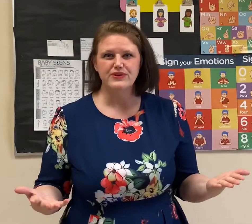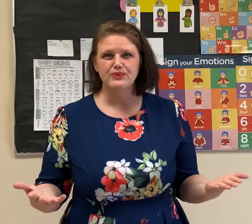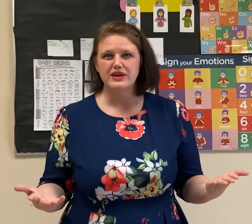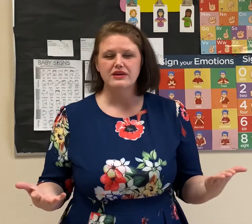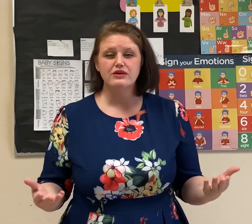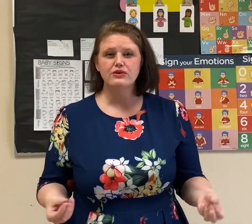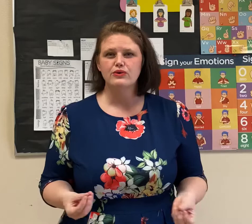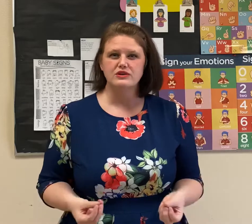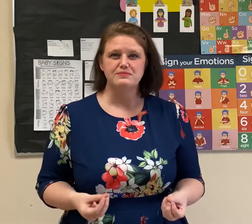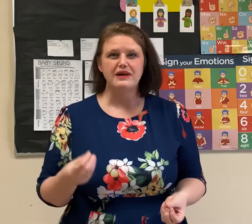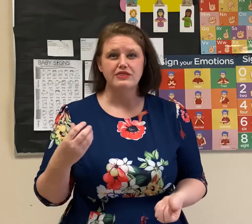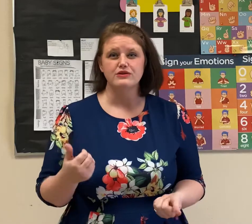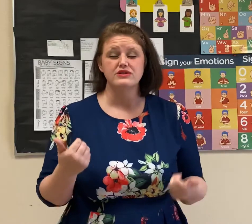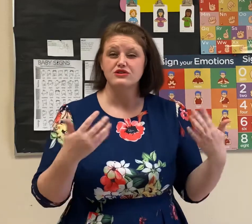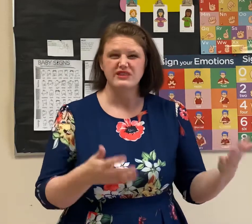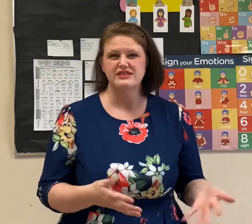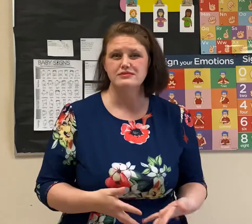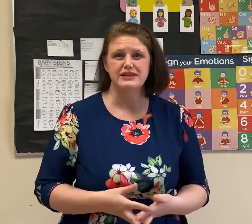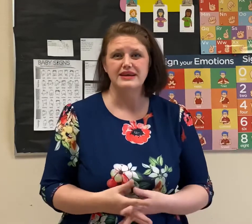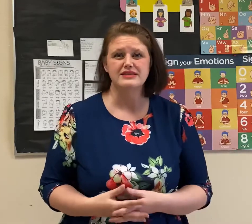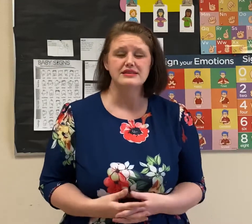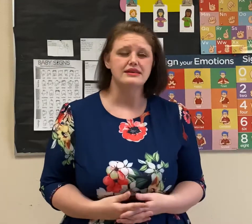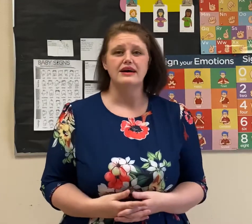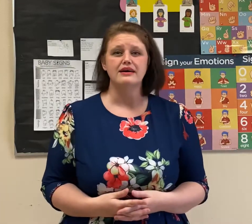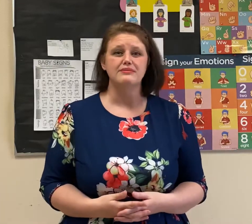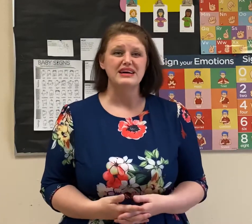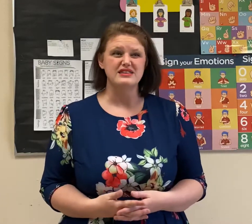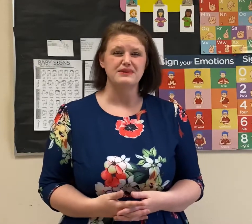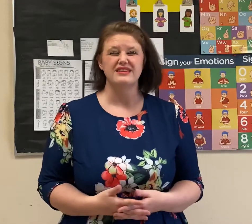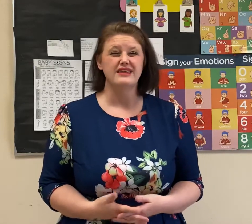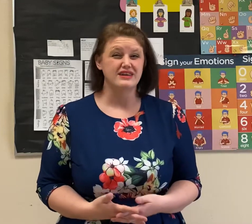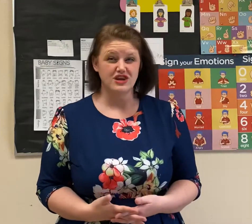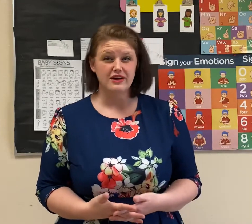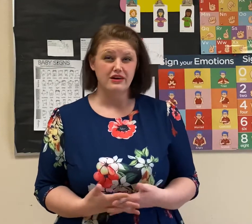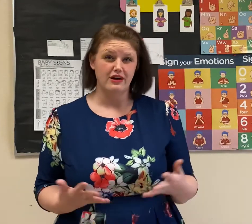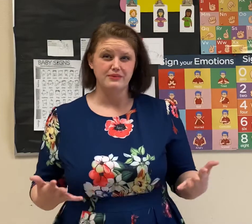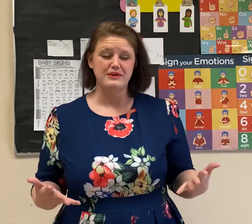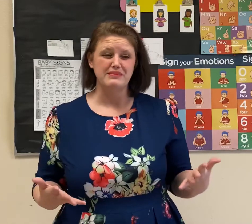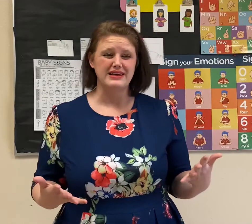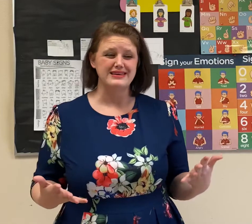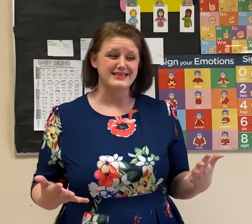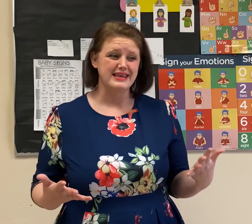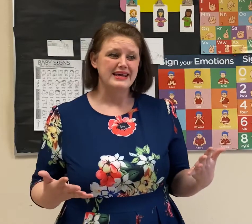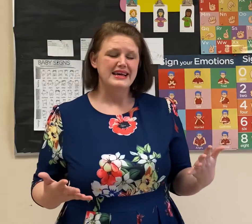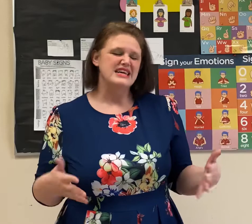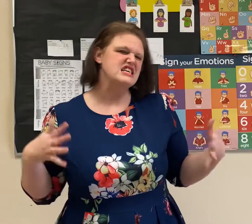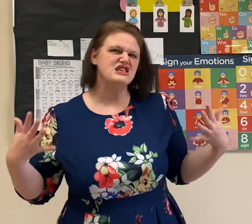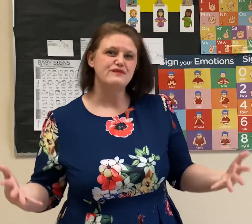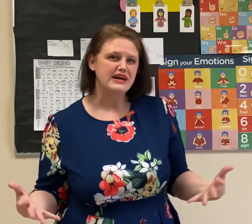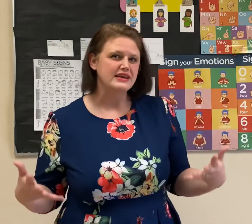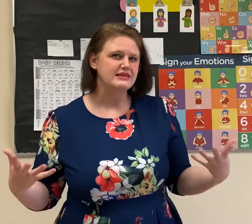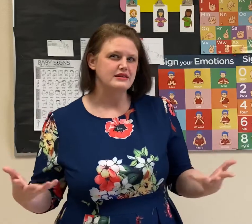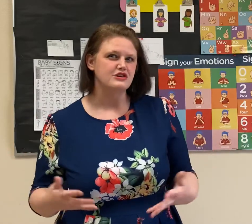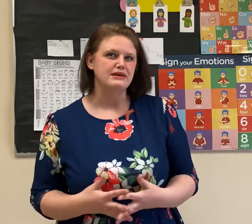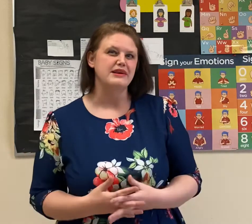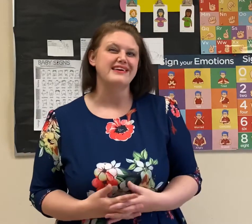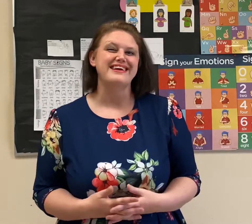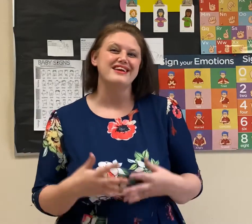to correspond those in your lesson plans. I typically like Jack Hartman because he's fun, he's entertainment, and it